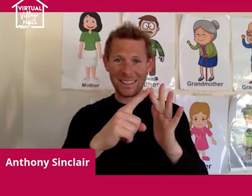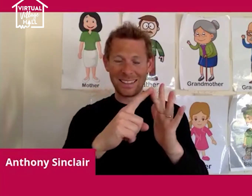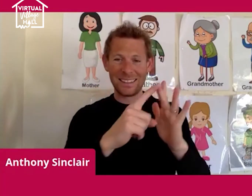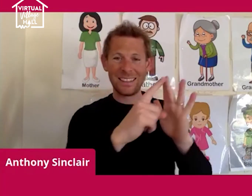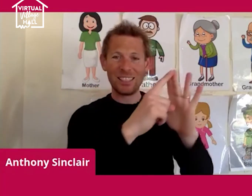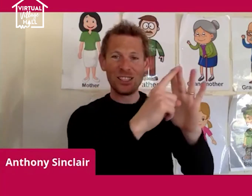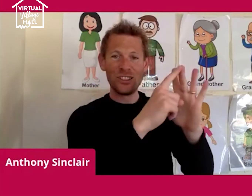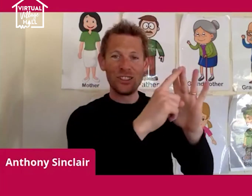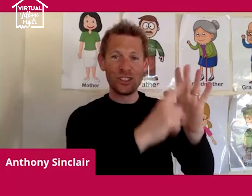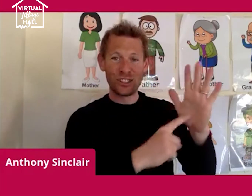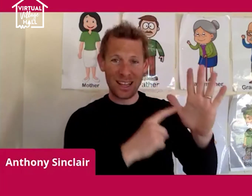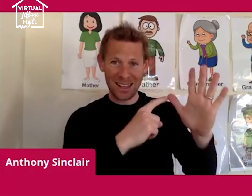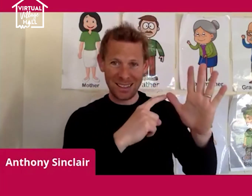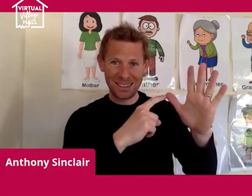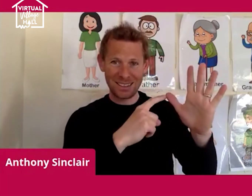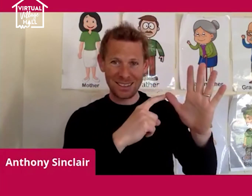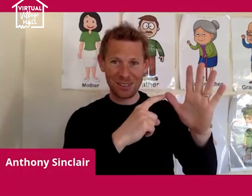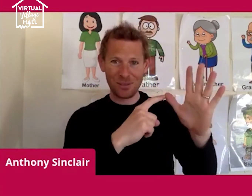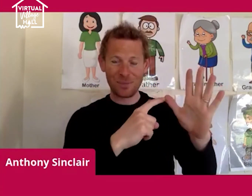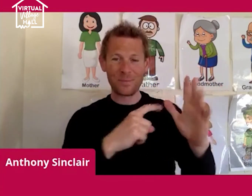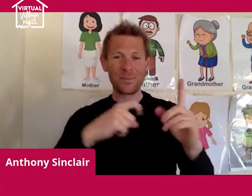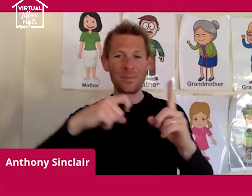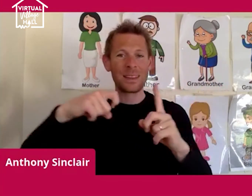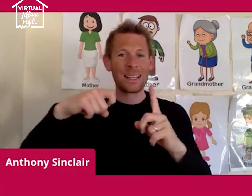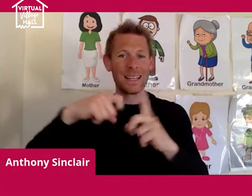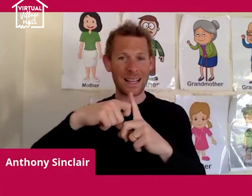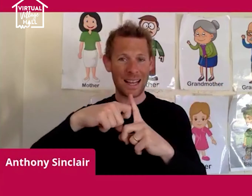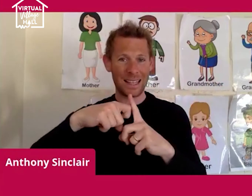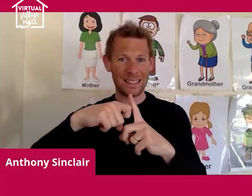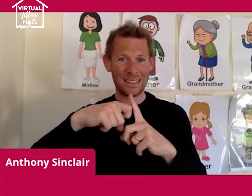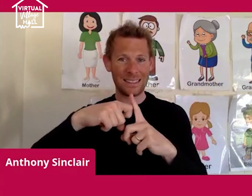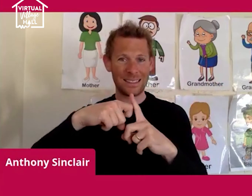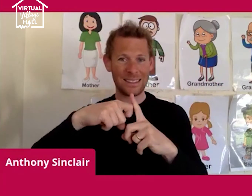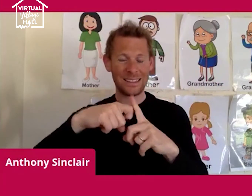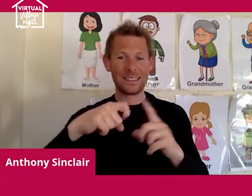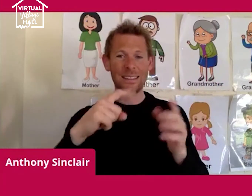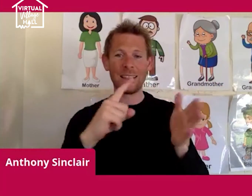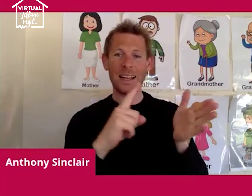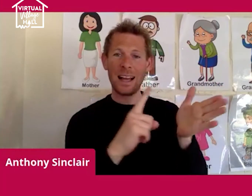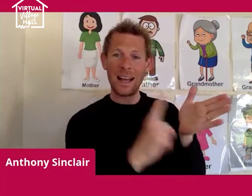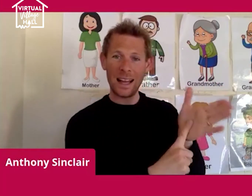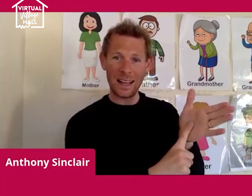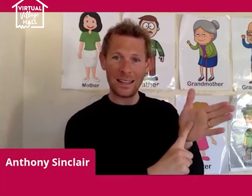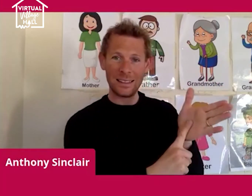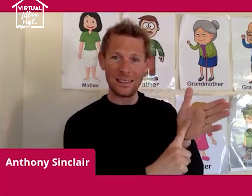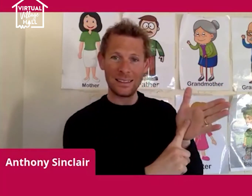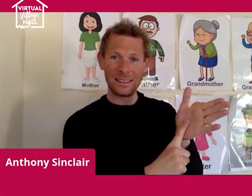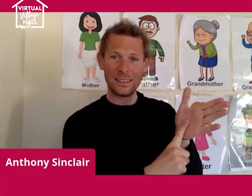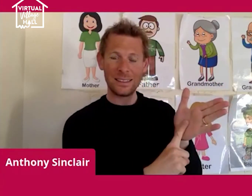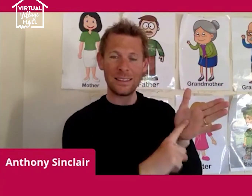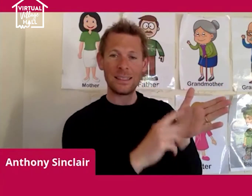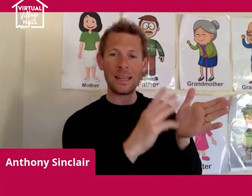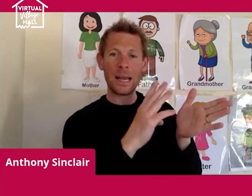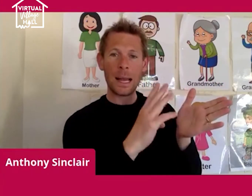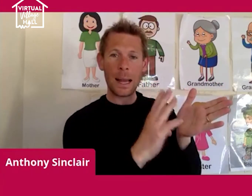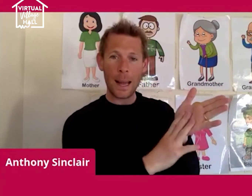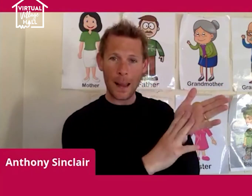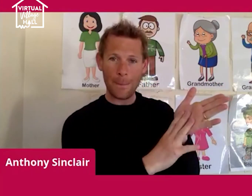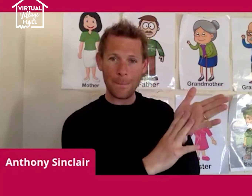I, J, K, L,